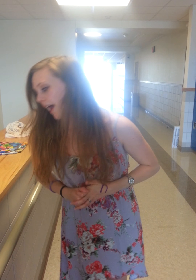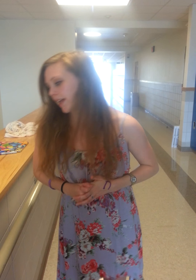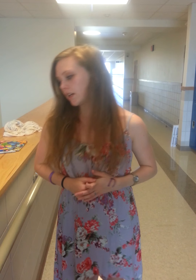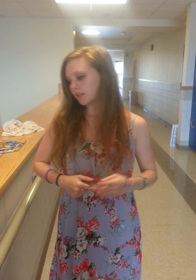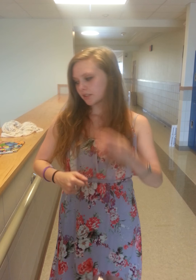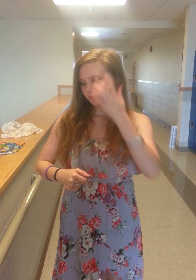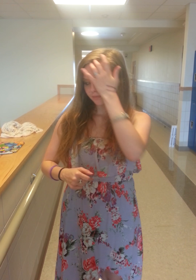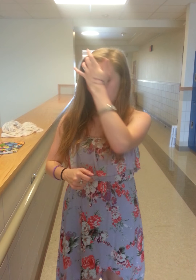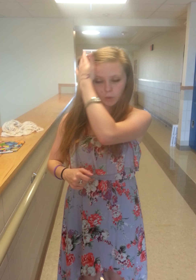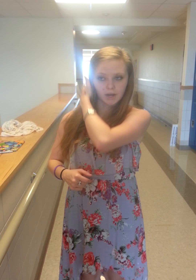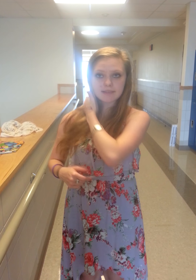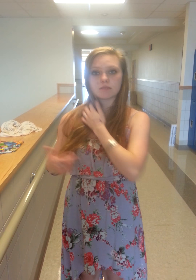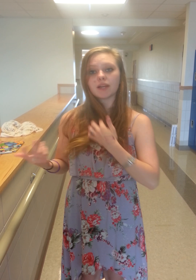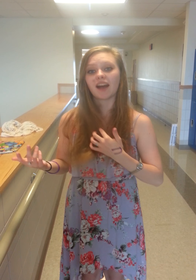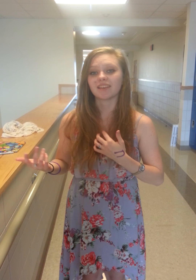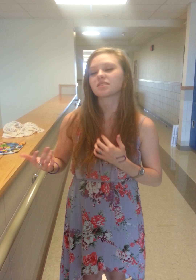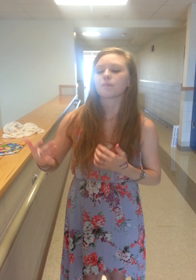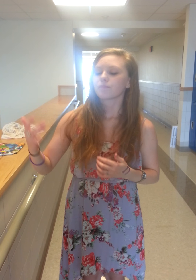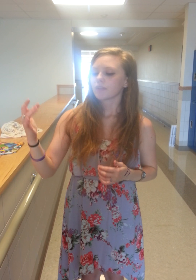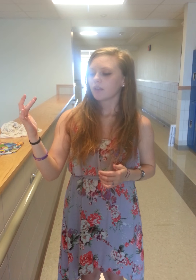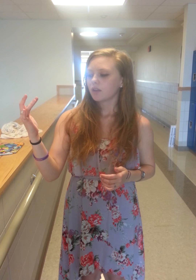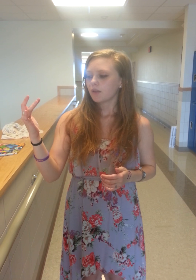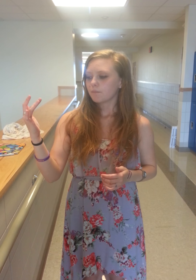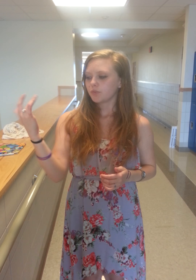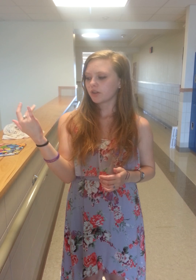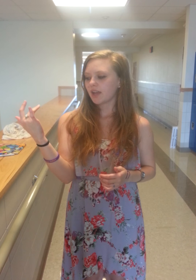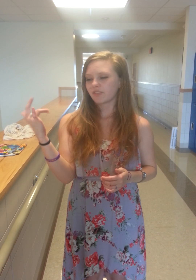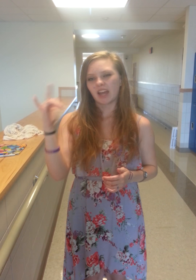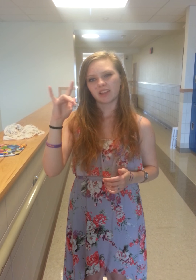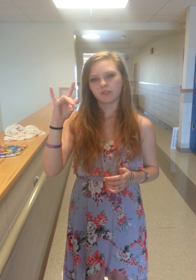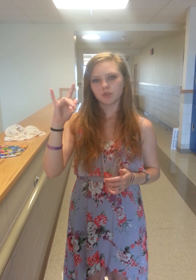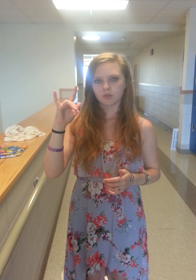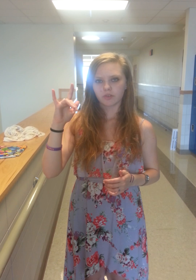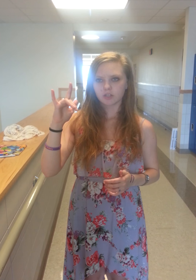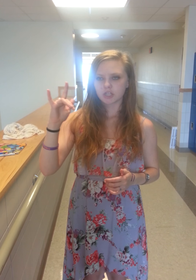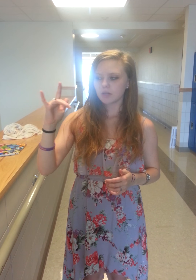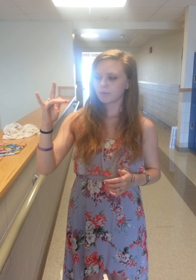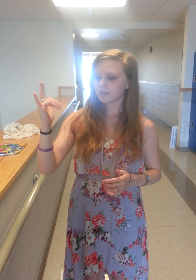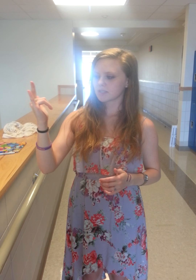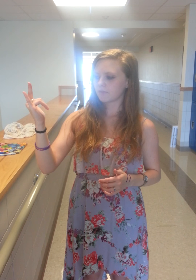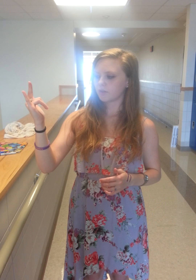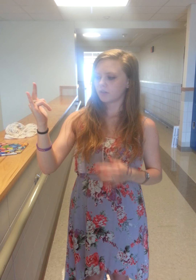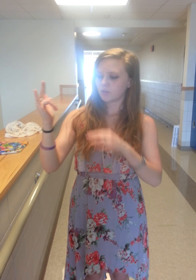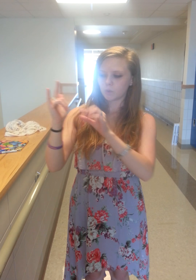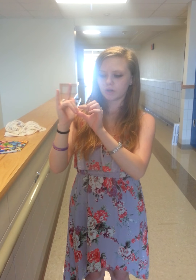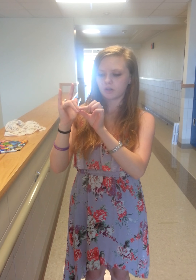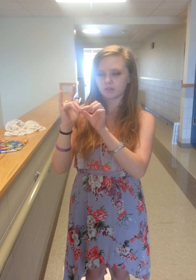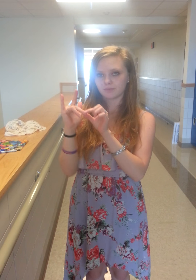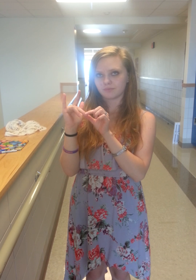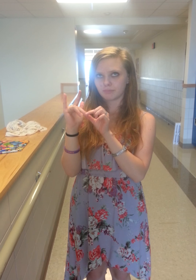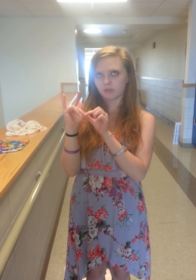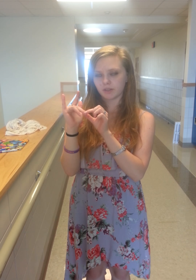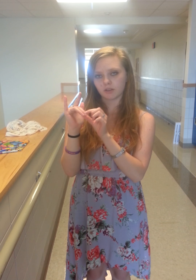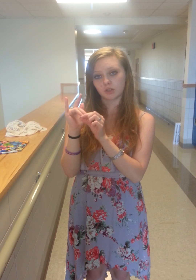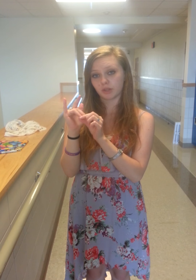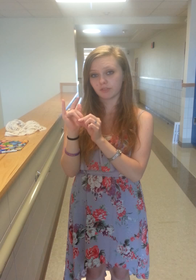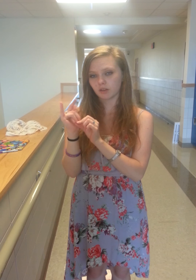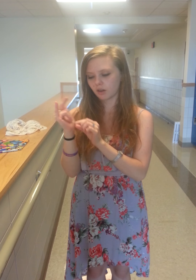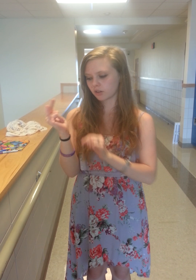Why, or as in because. You're going to have an I love you sort of hand shape, except for your middle finger and your ring finger aren't going to go